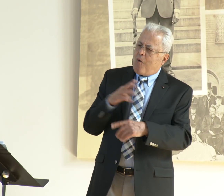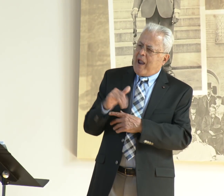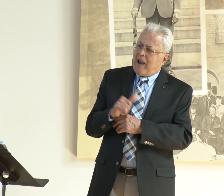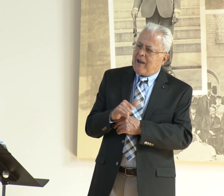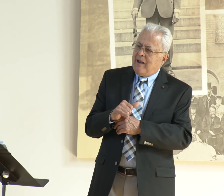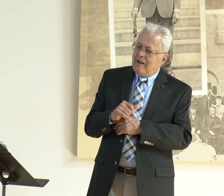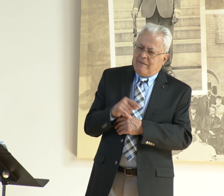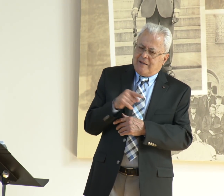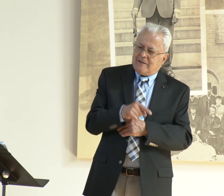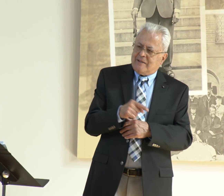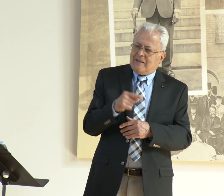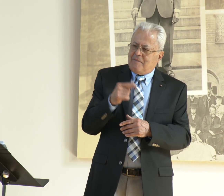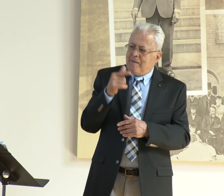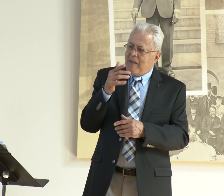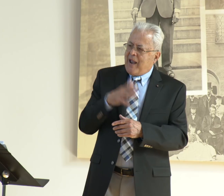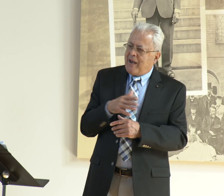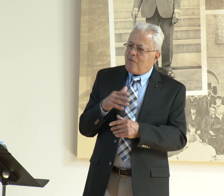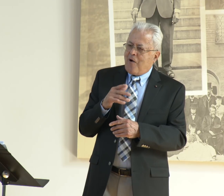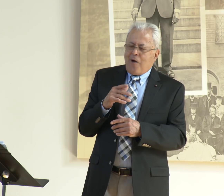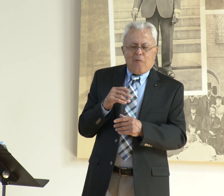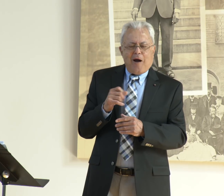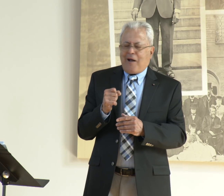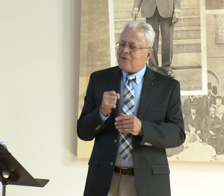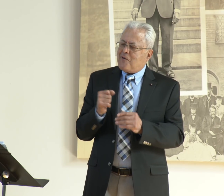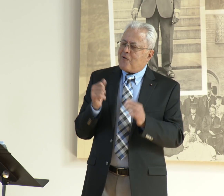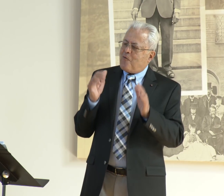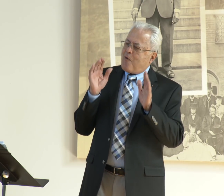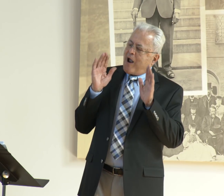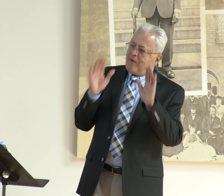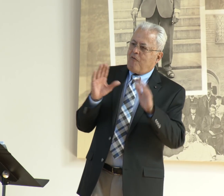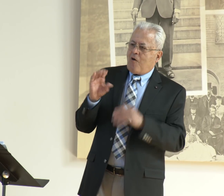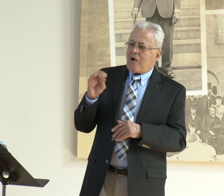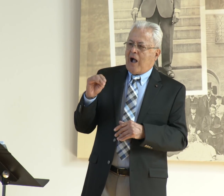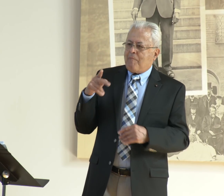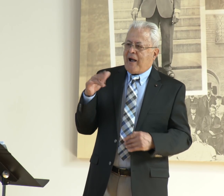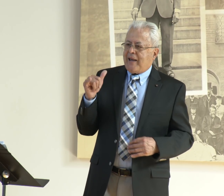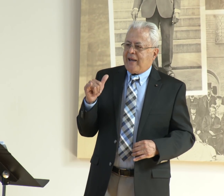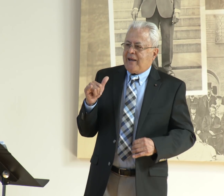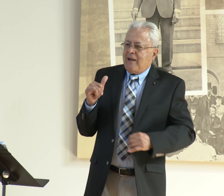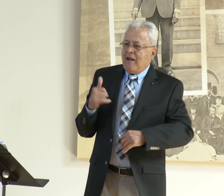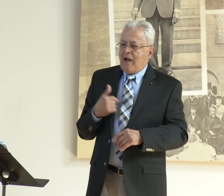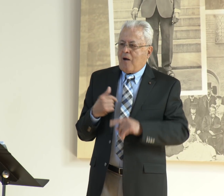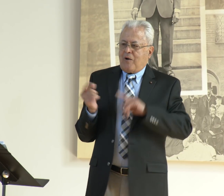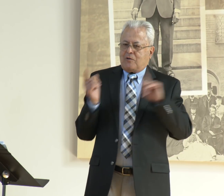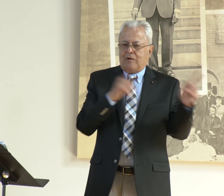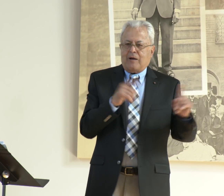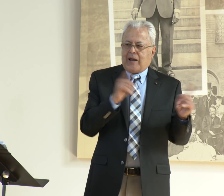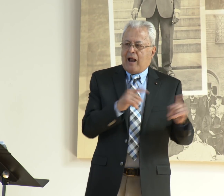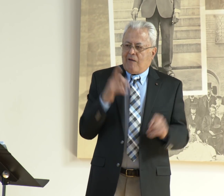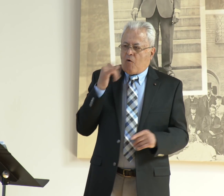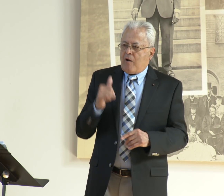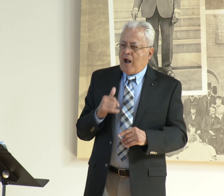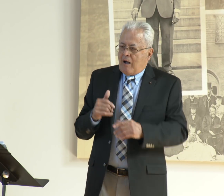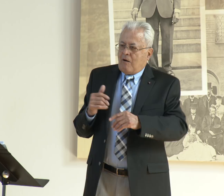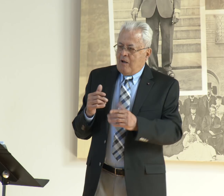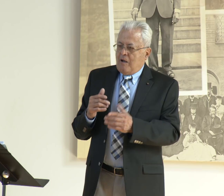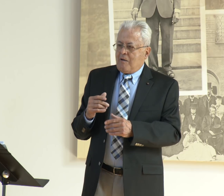day. We've come a long way, but this man made such great company.